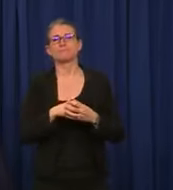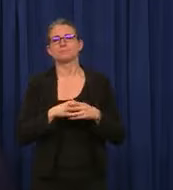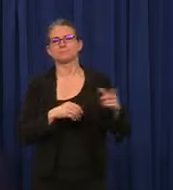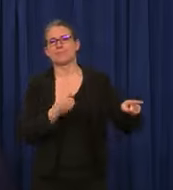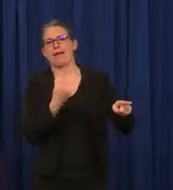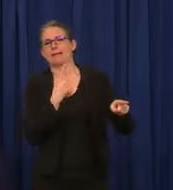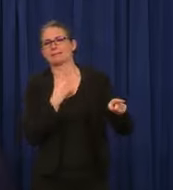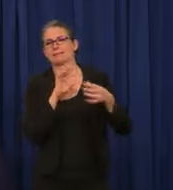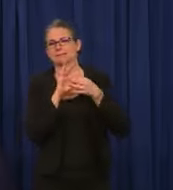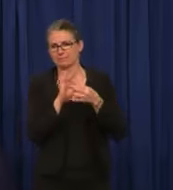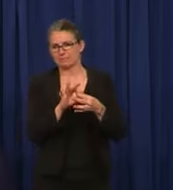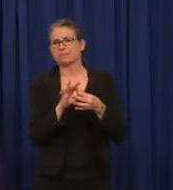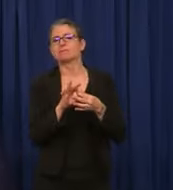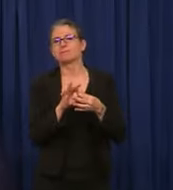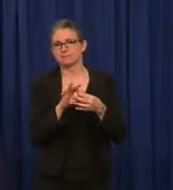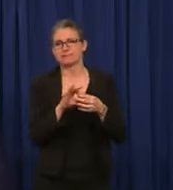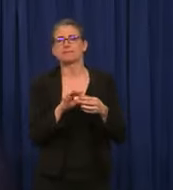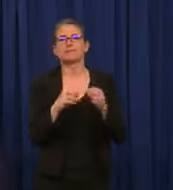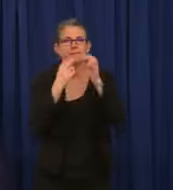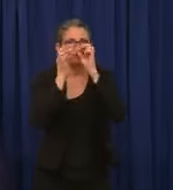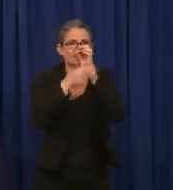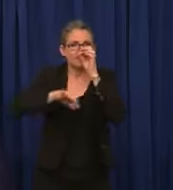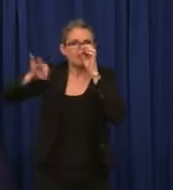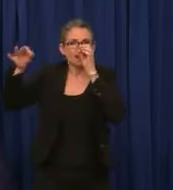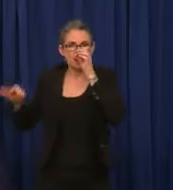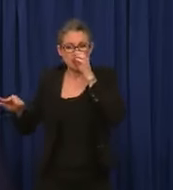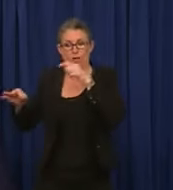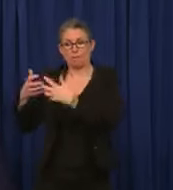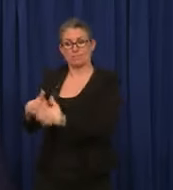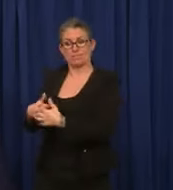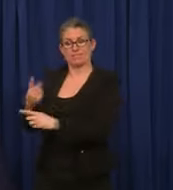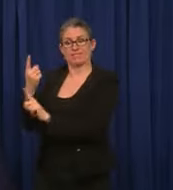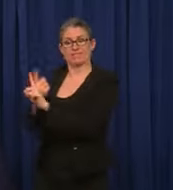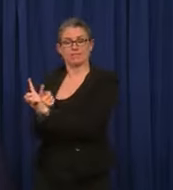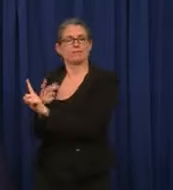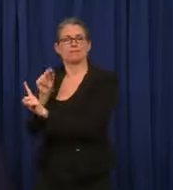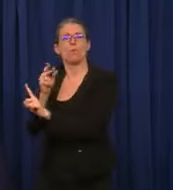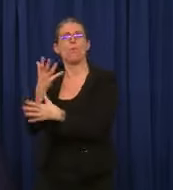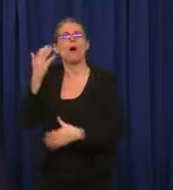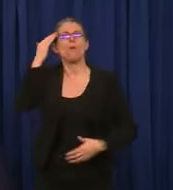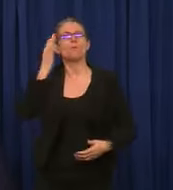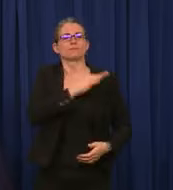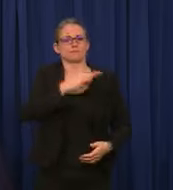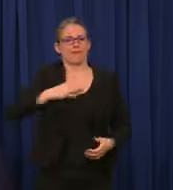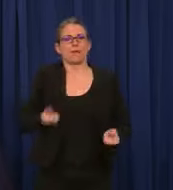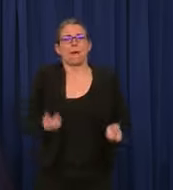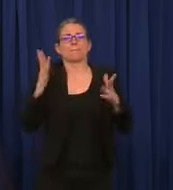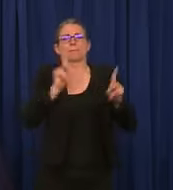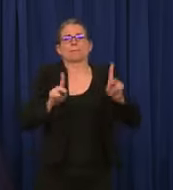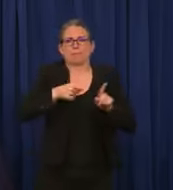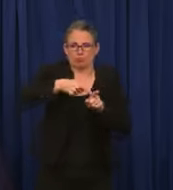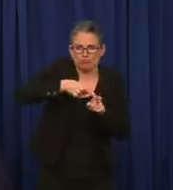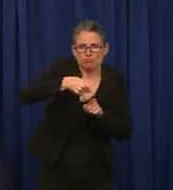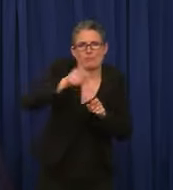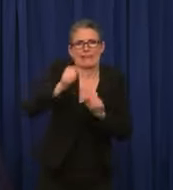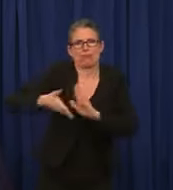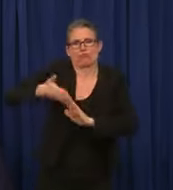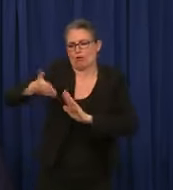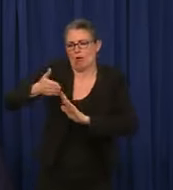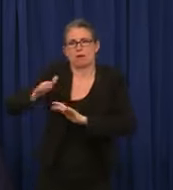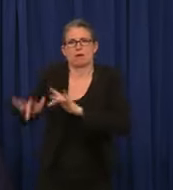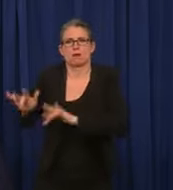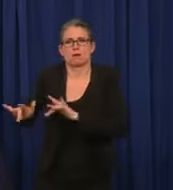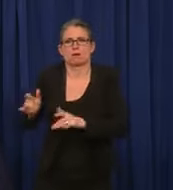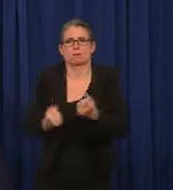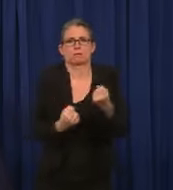specifically the staffing that we may need to operate those ventilators. And Steve zeroes in on one of the most